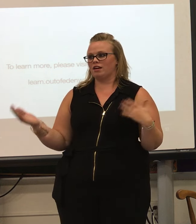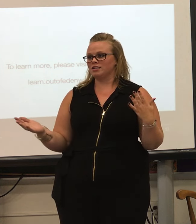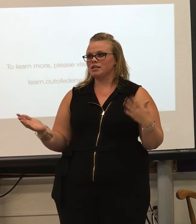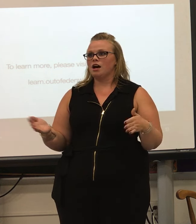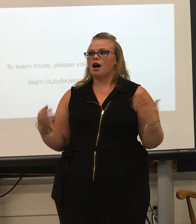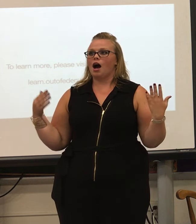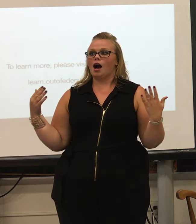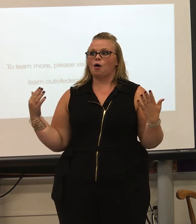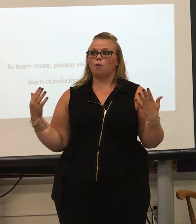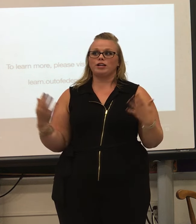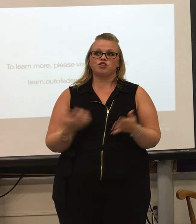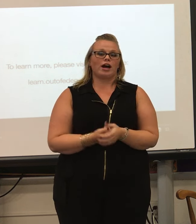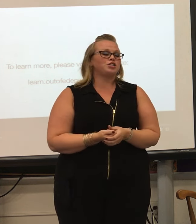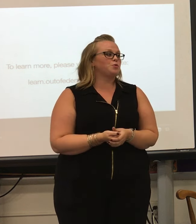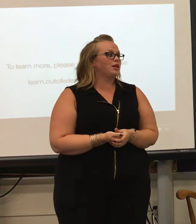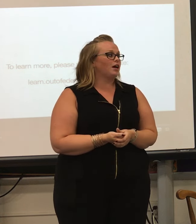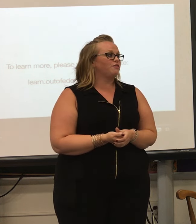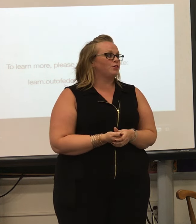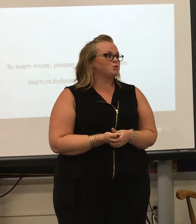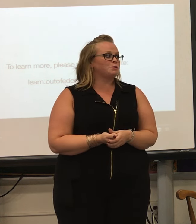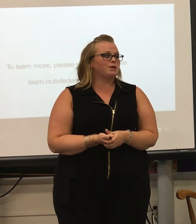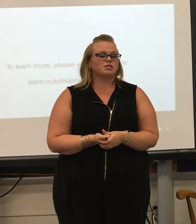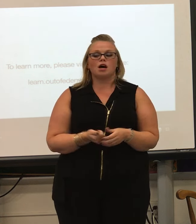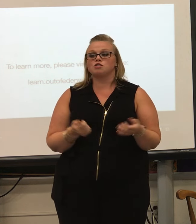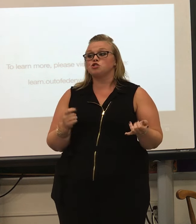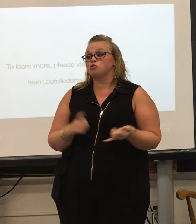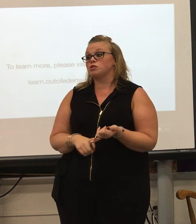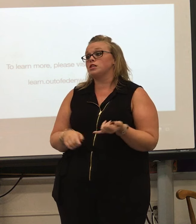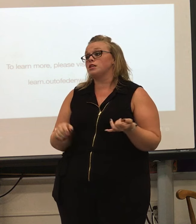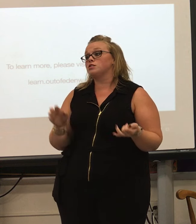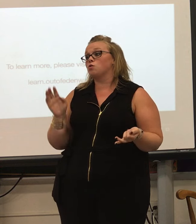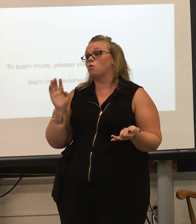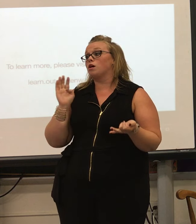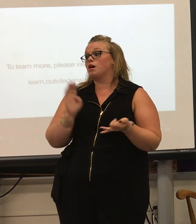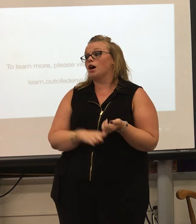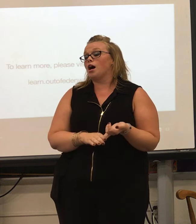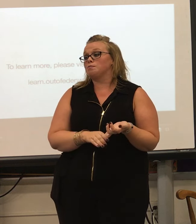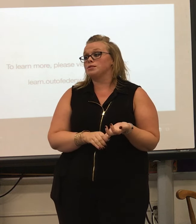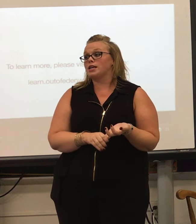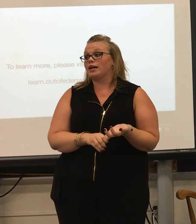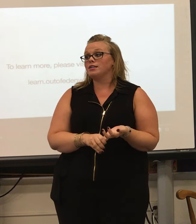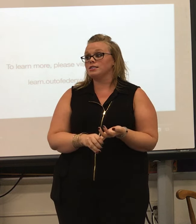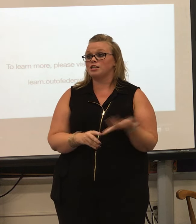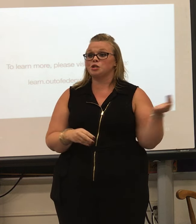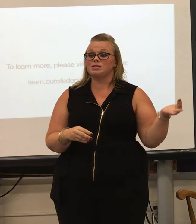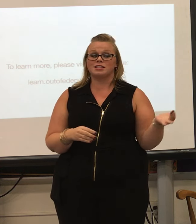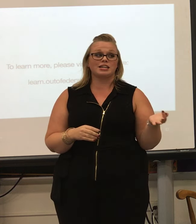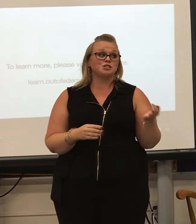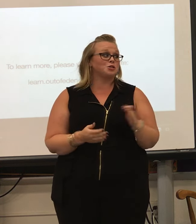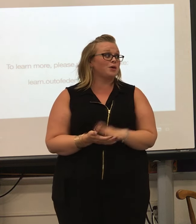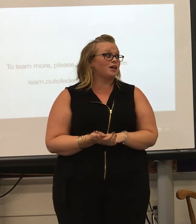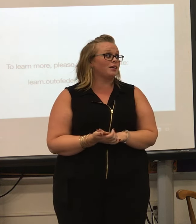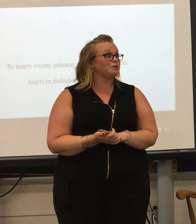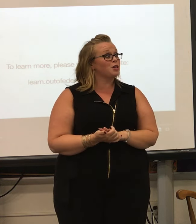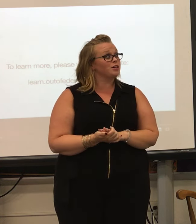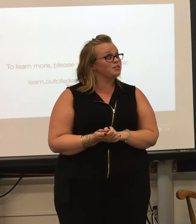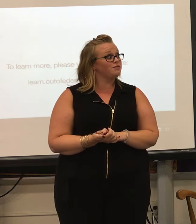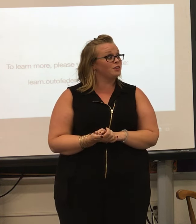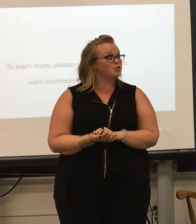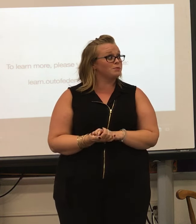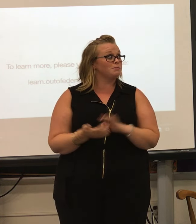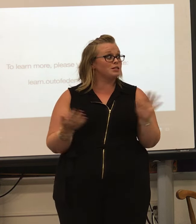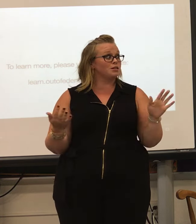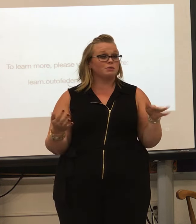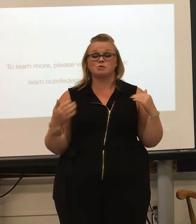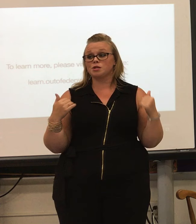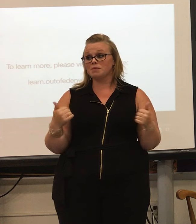some fun things. We try to do a lot of field trips based on social studies or science. Last year we did get to do a language arts